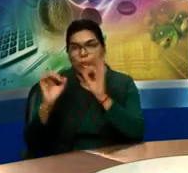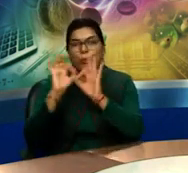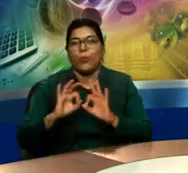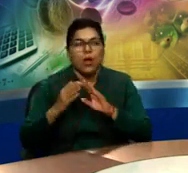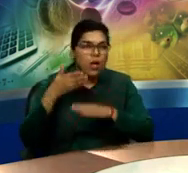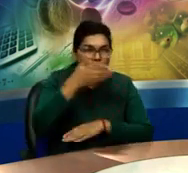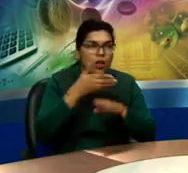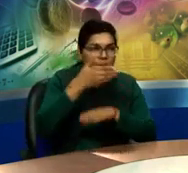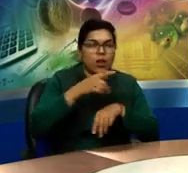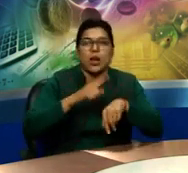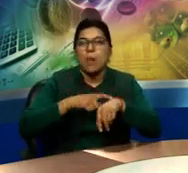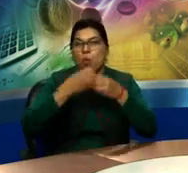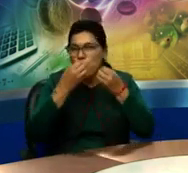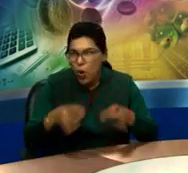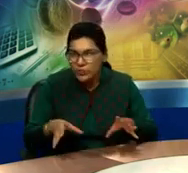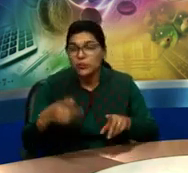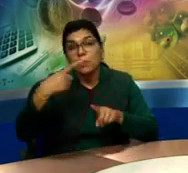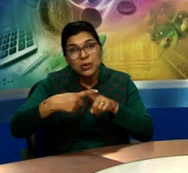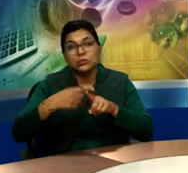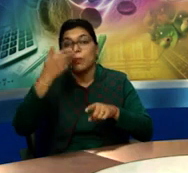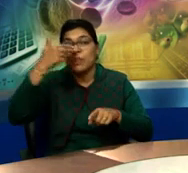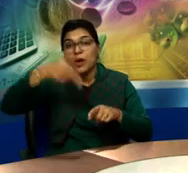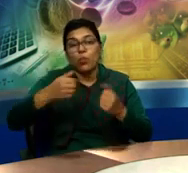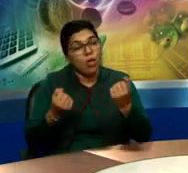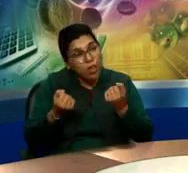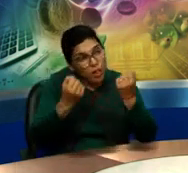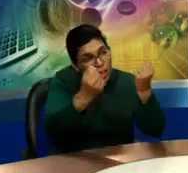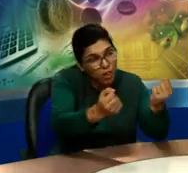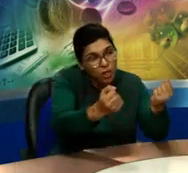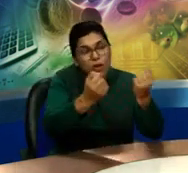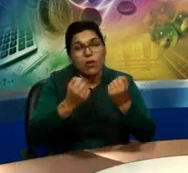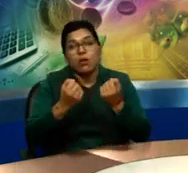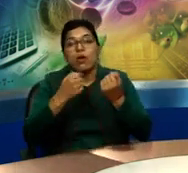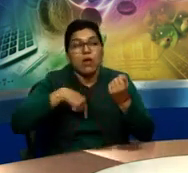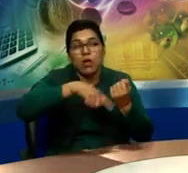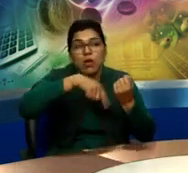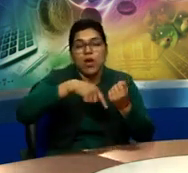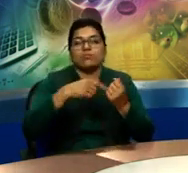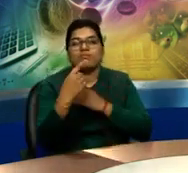what we have to get, how we have to get, and from where we will get that thing.